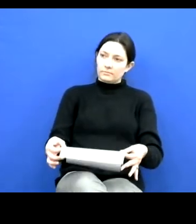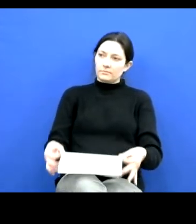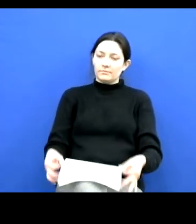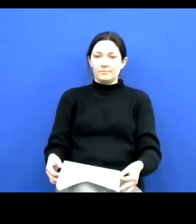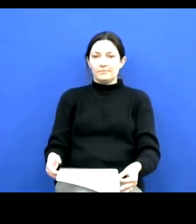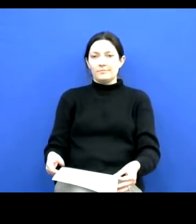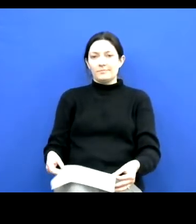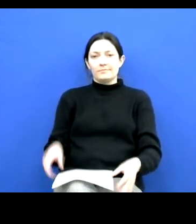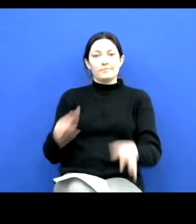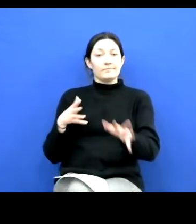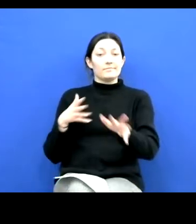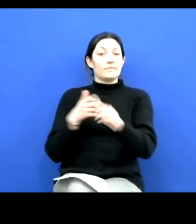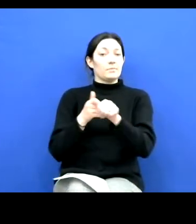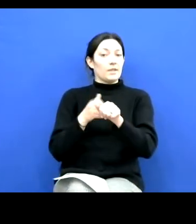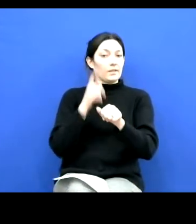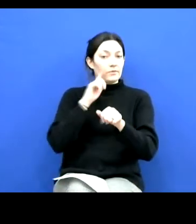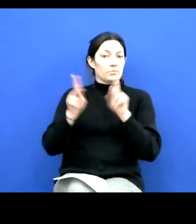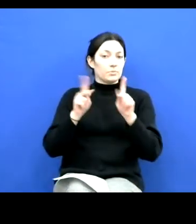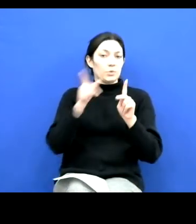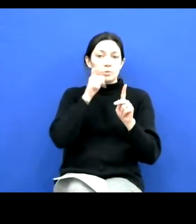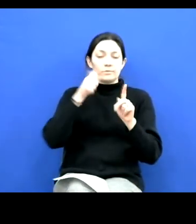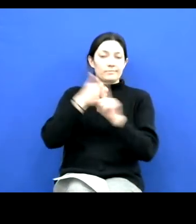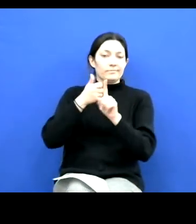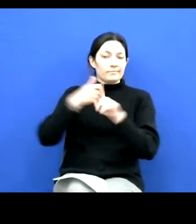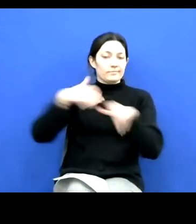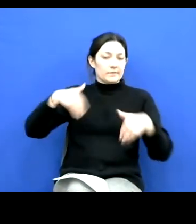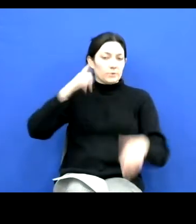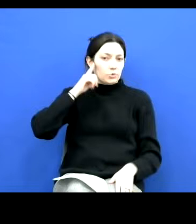Just an update for those who have not heard.